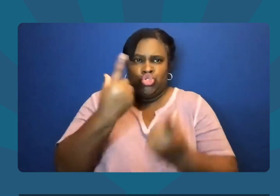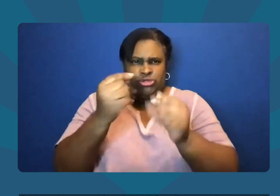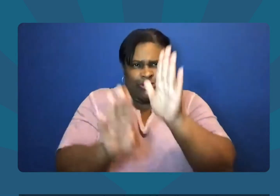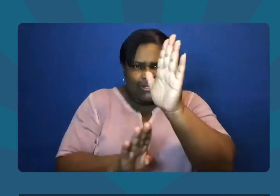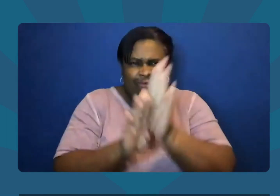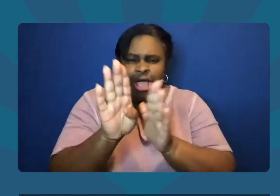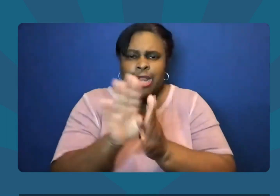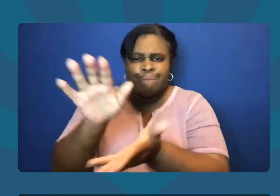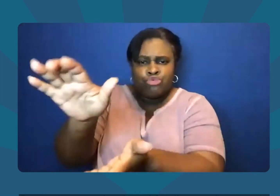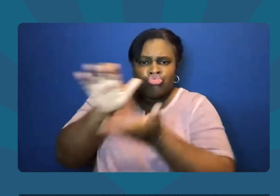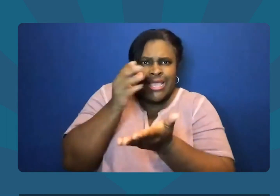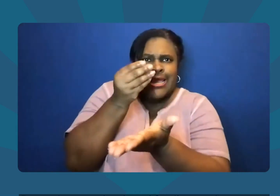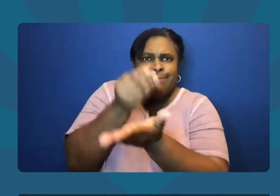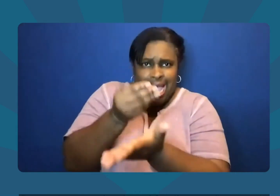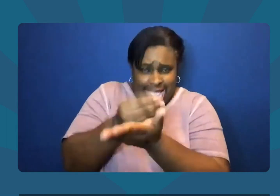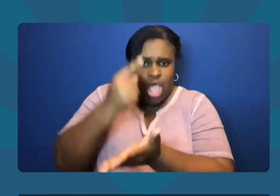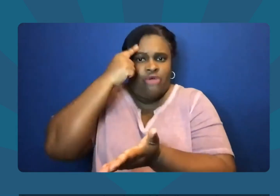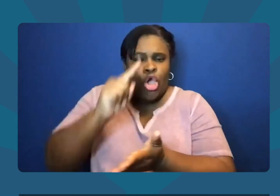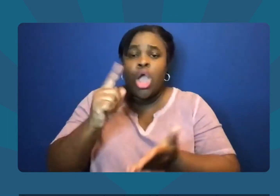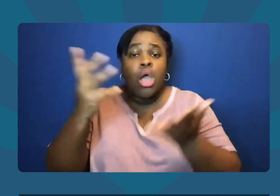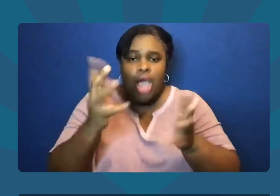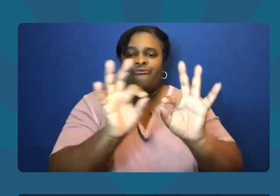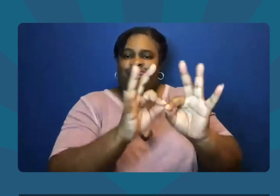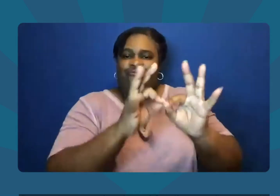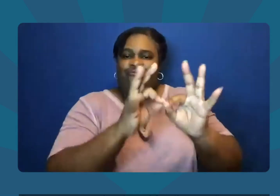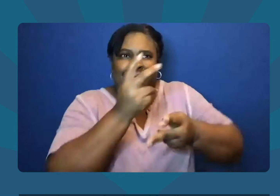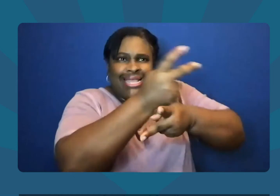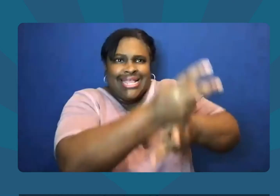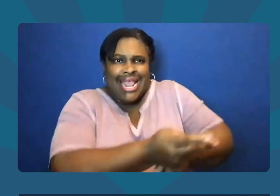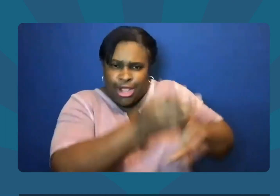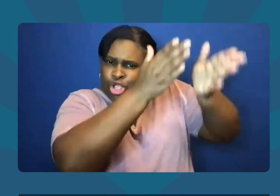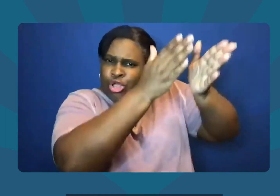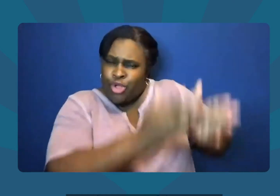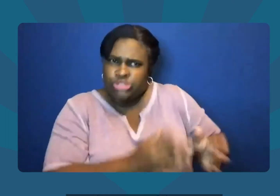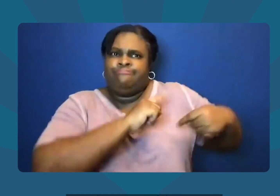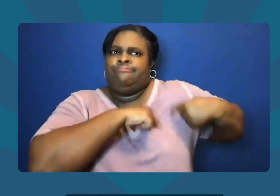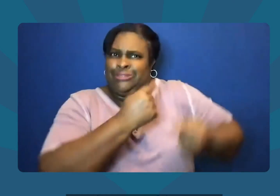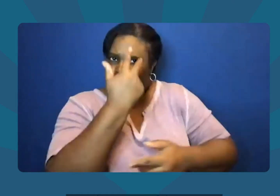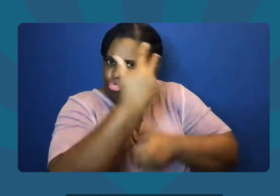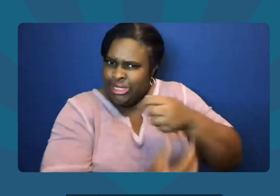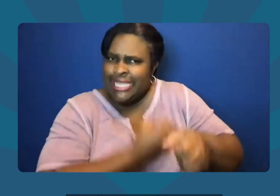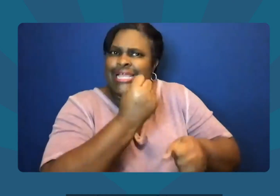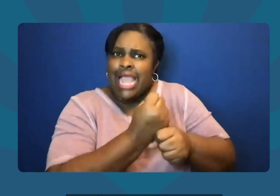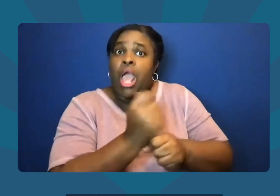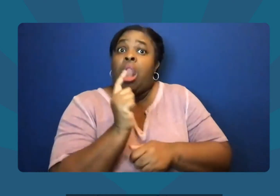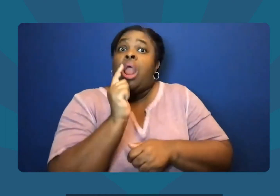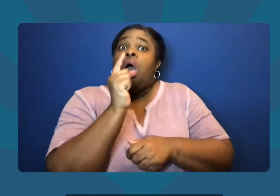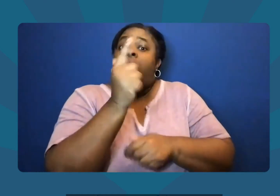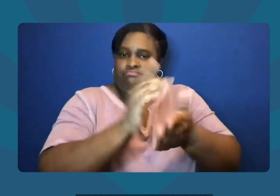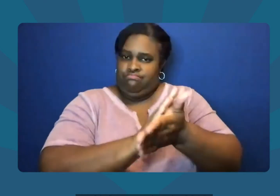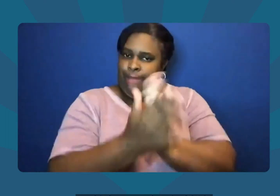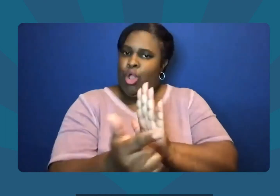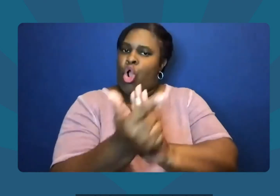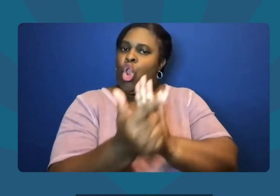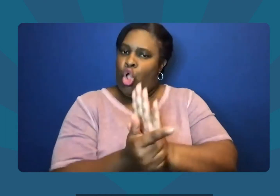For seniors, we developed family caregiver grants over the course of 3 years,